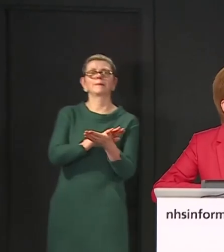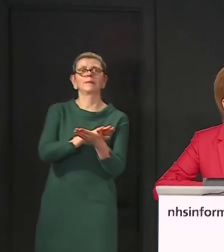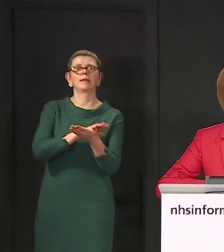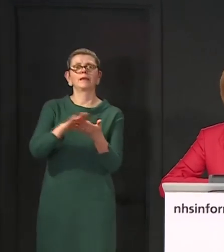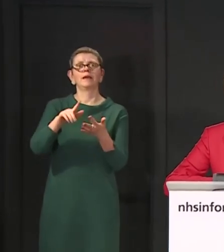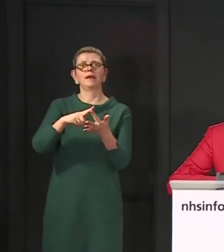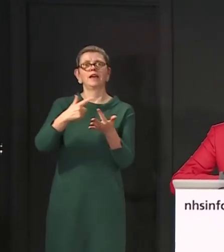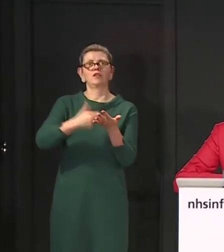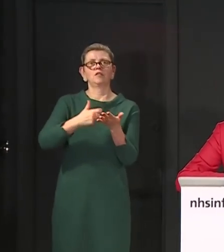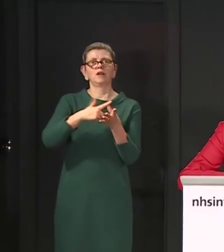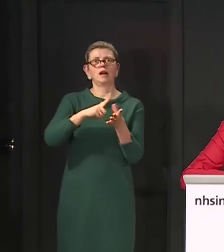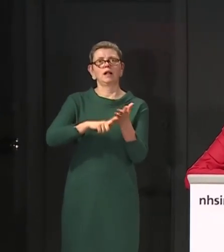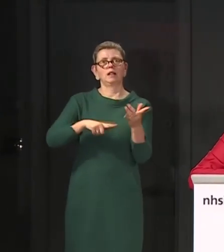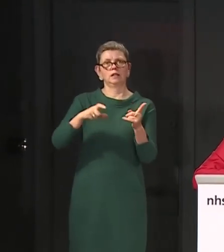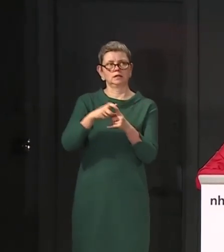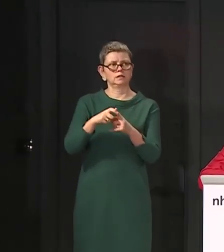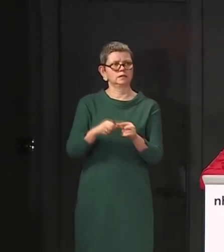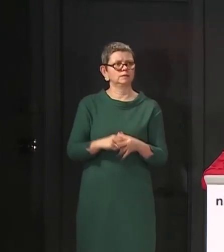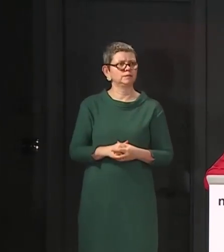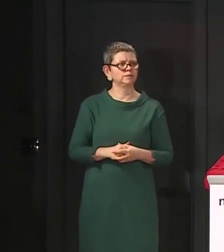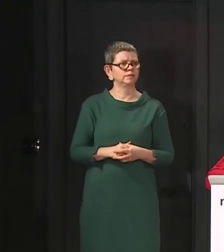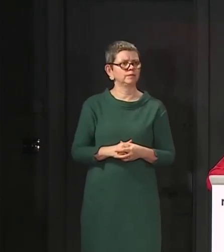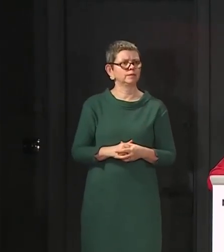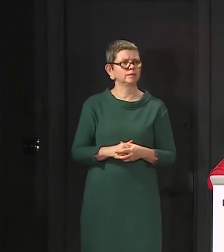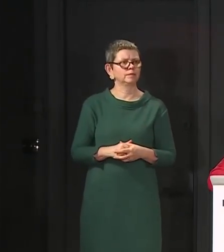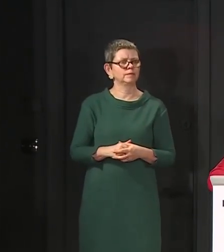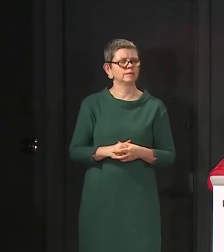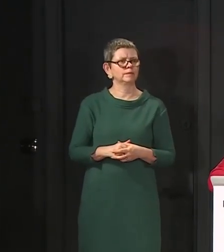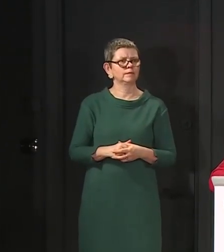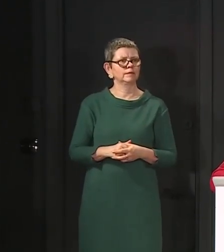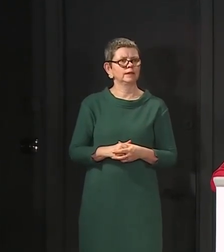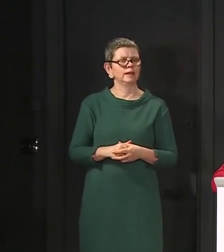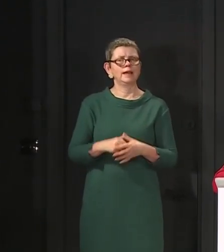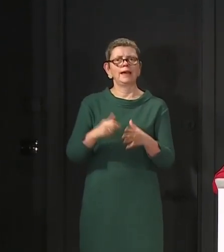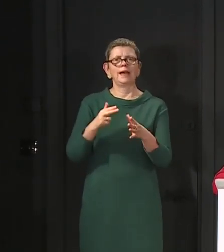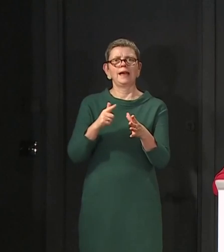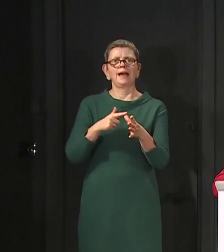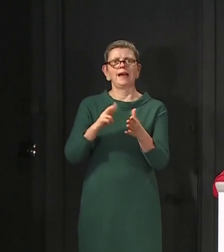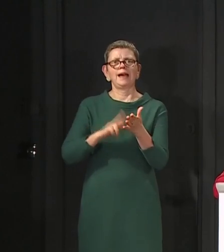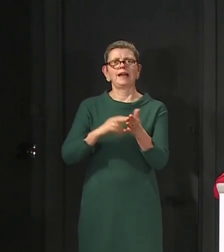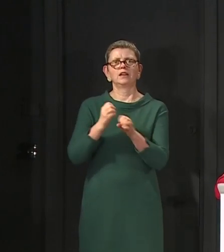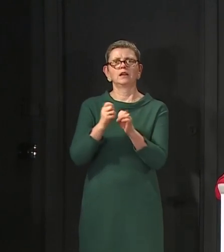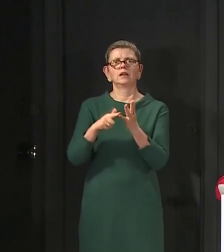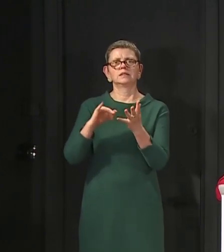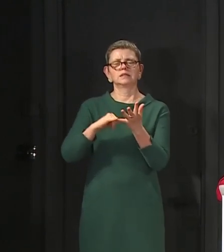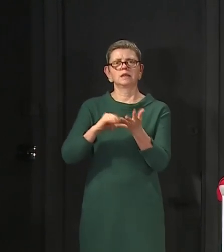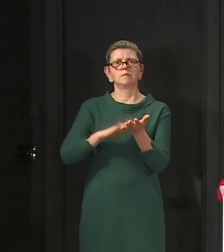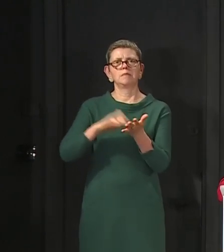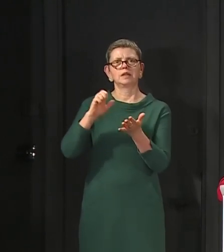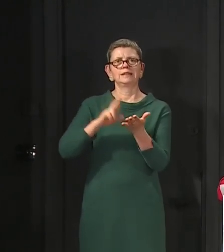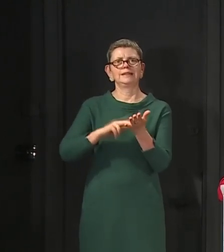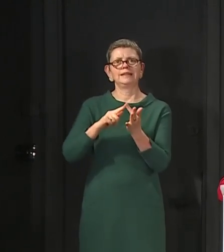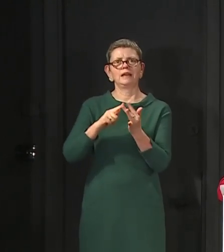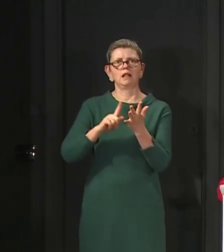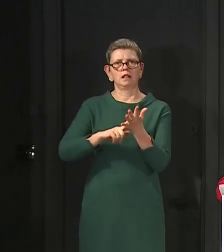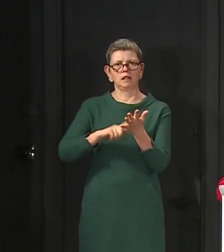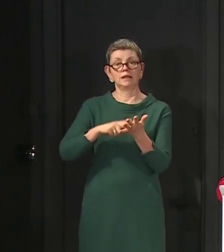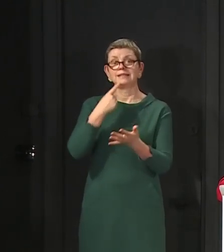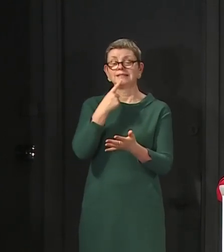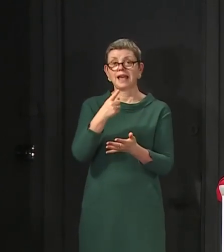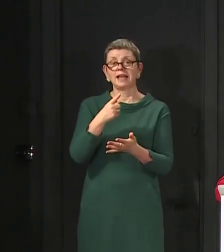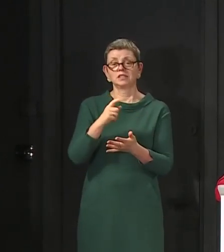Hi there, thanks very much. The SNP MP Angus McNeill has suggested Scotland's border with England should be policed if lockdown measures are lifted